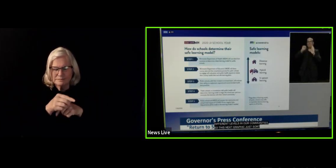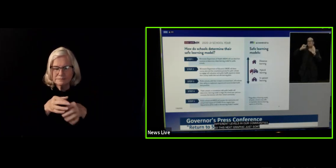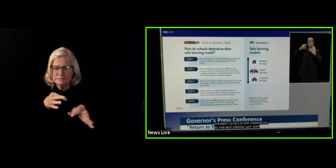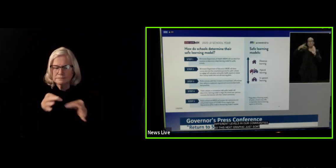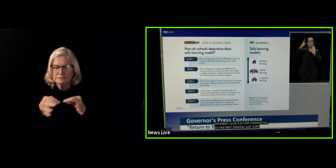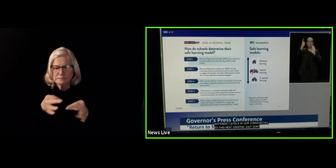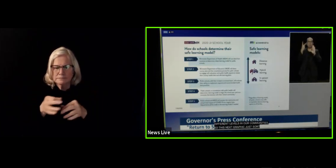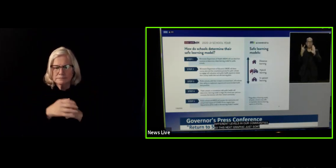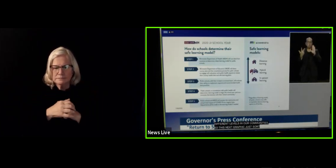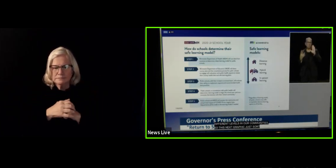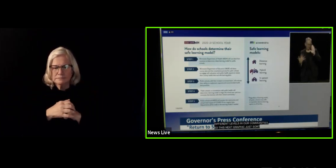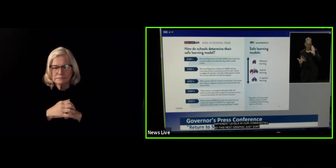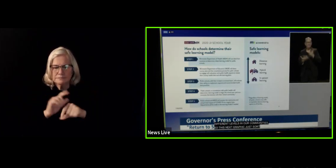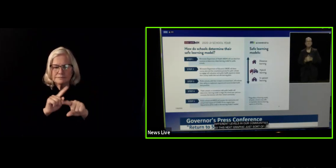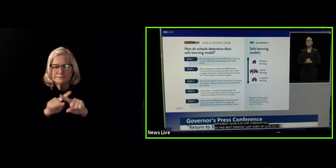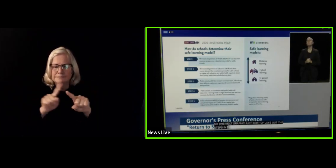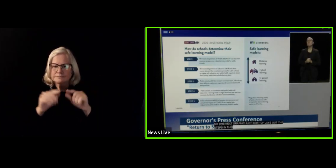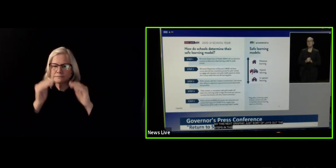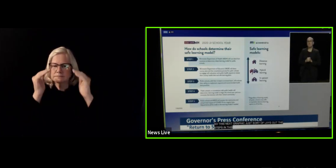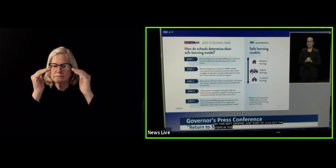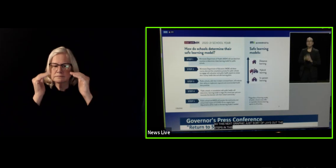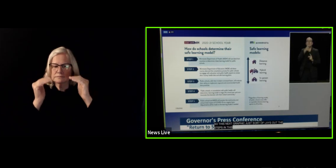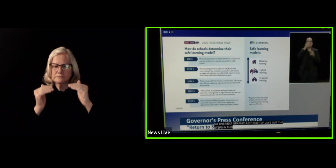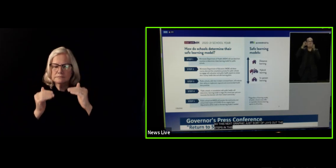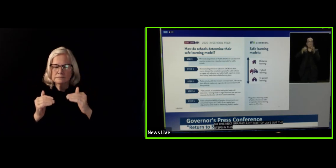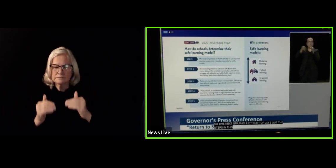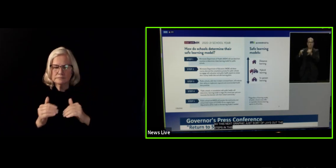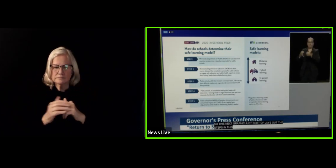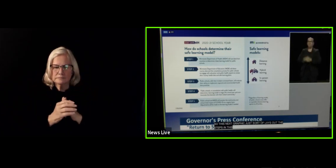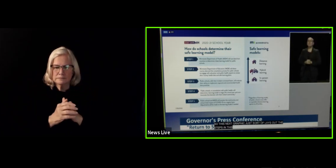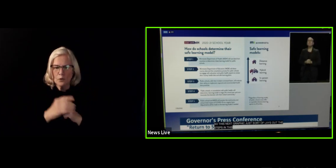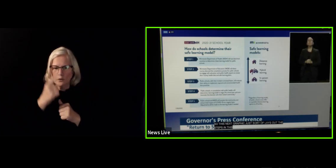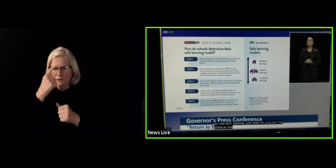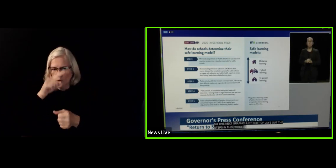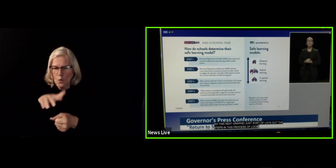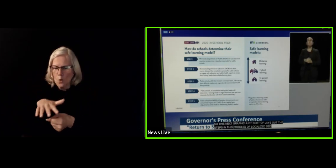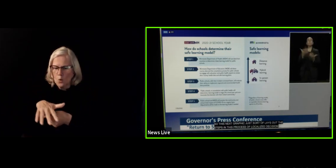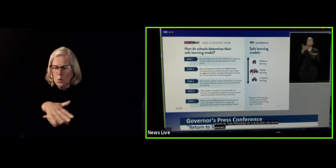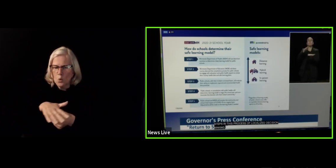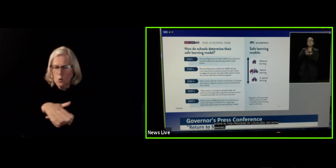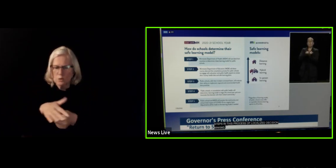process of localized decision making. How do schools